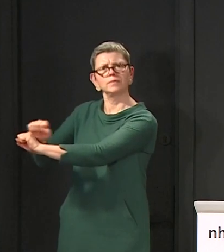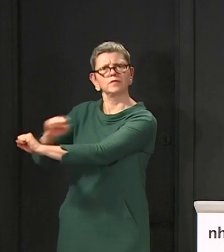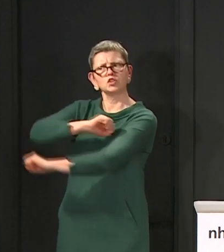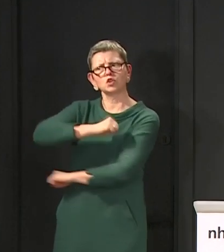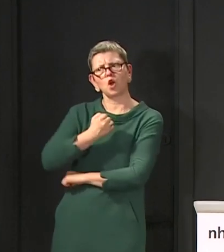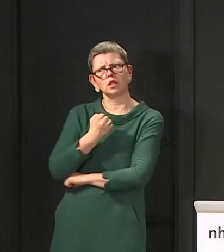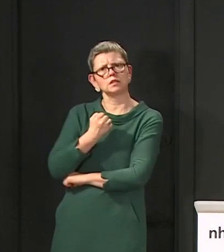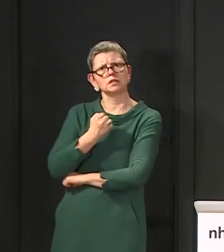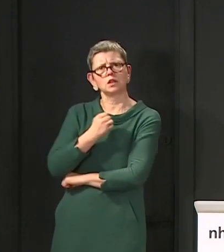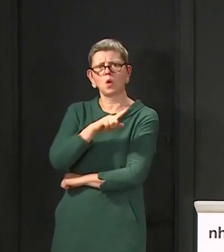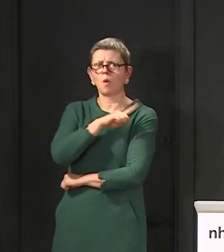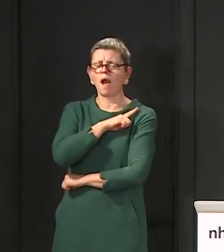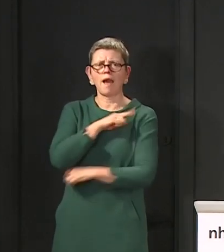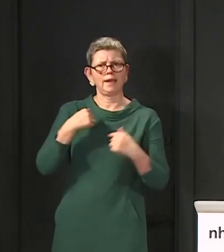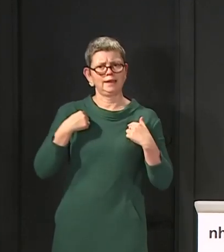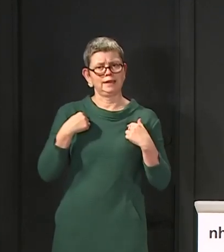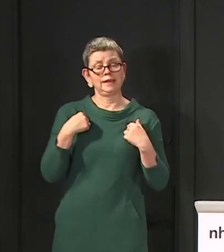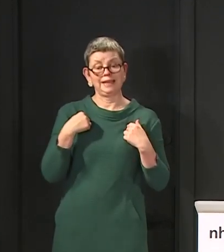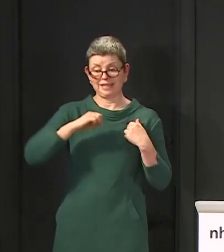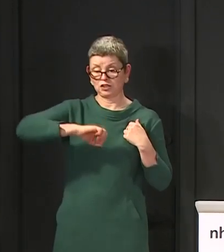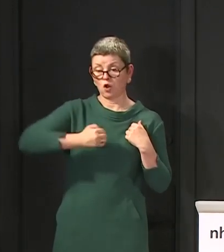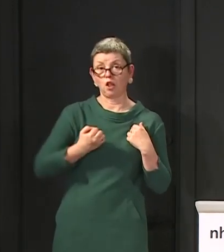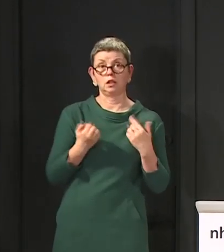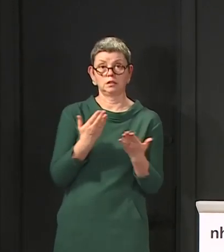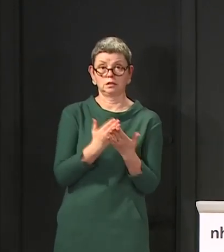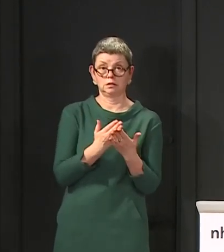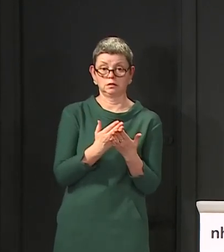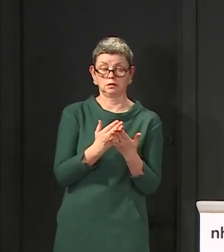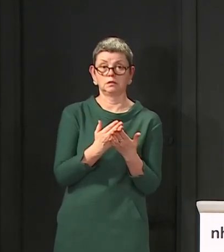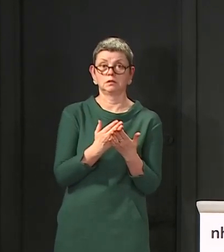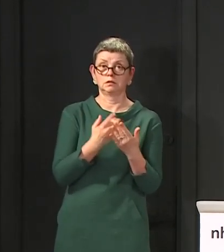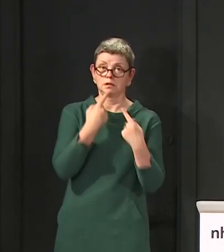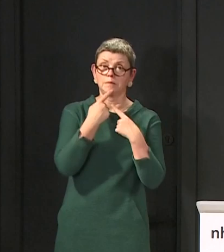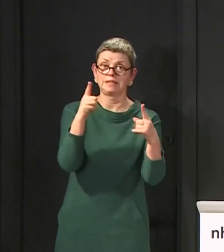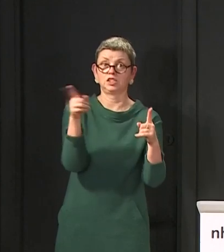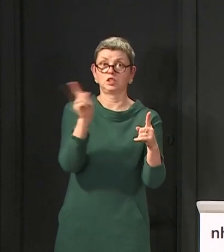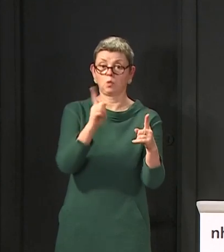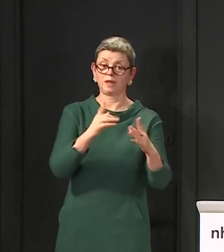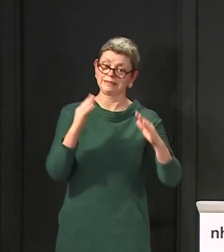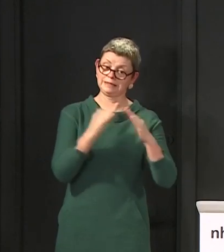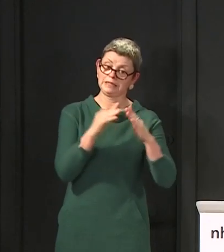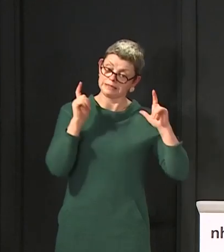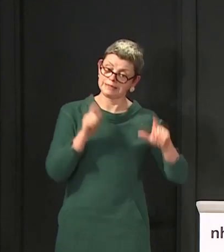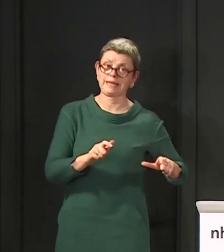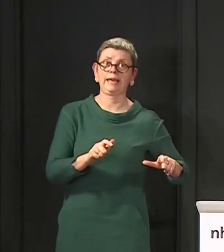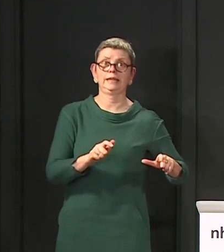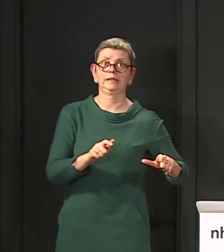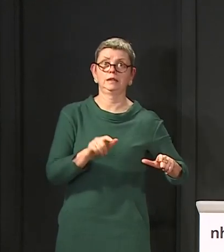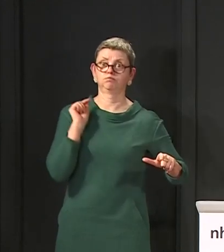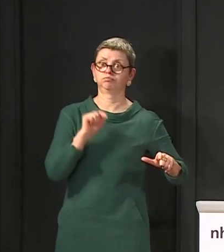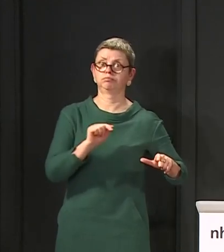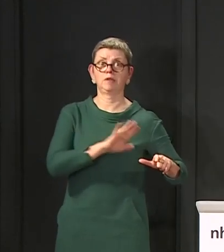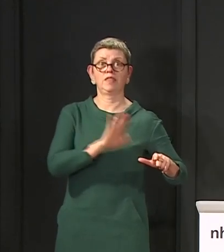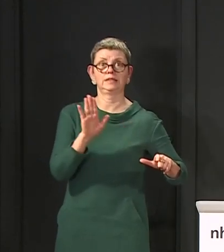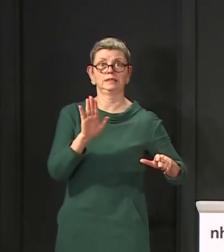if you can. The message is, except for the essential reasons you know about, stay at home, full